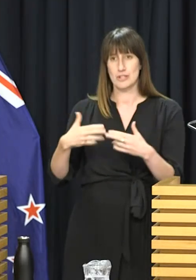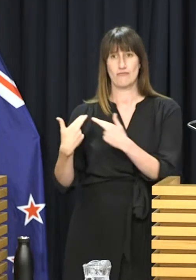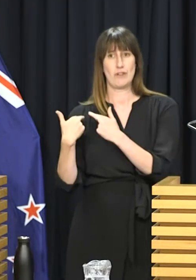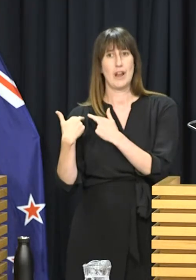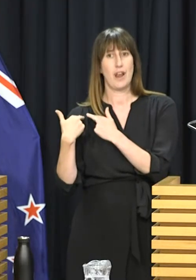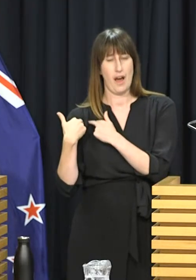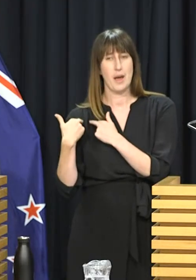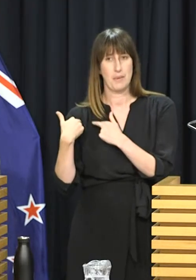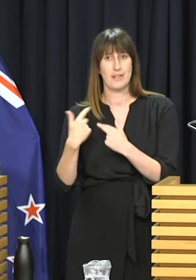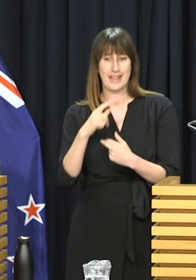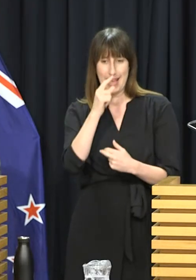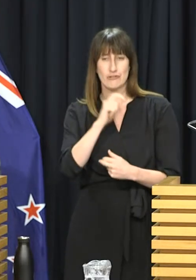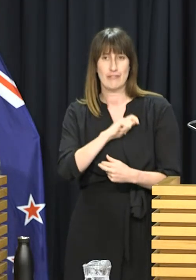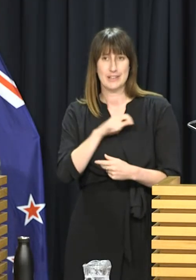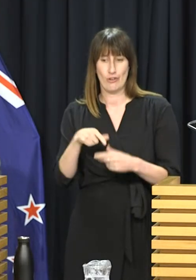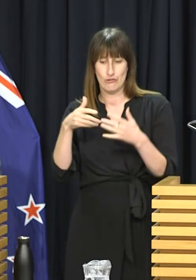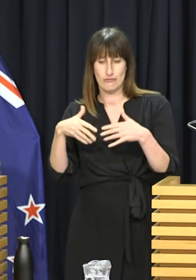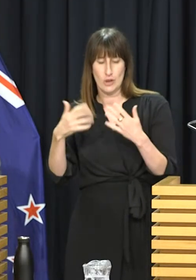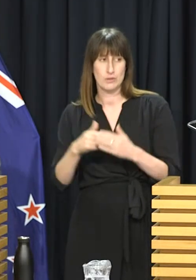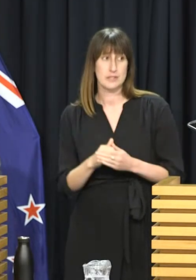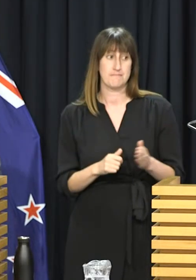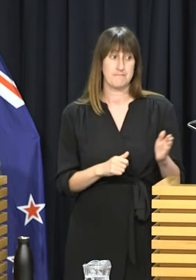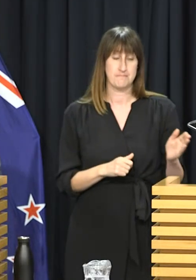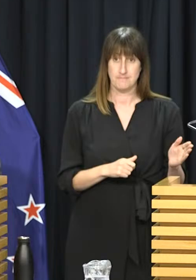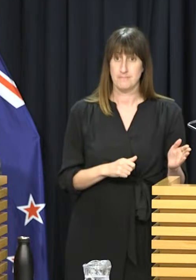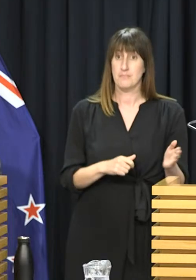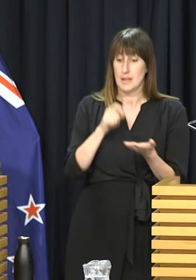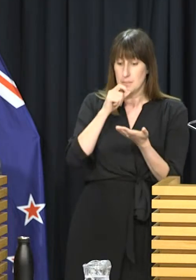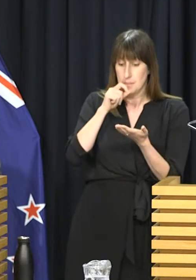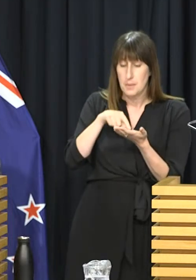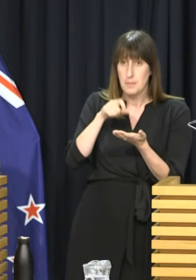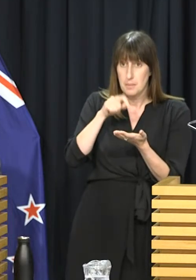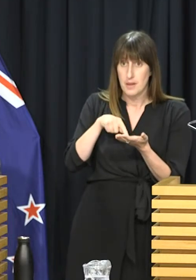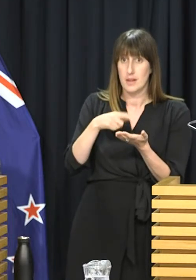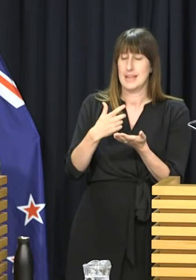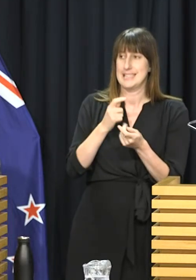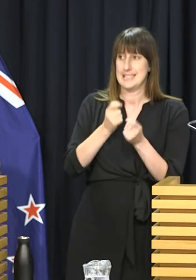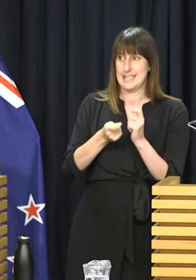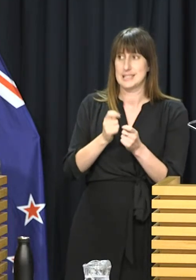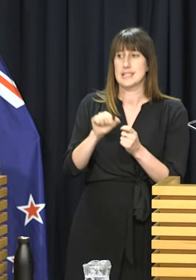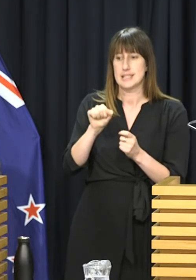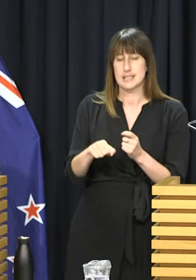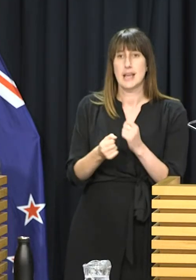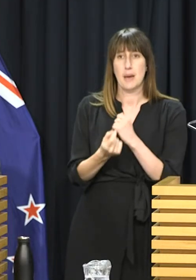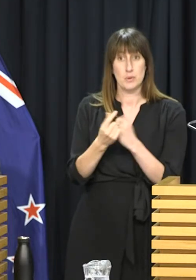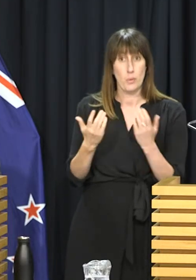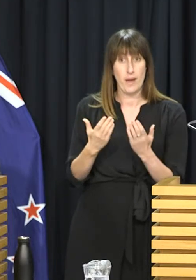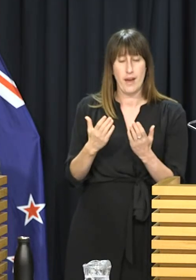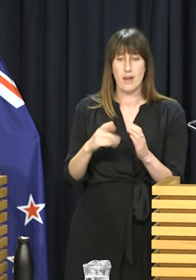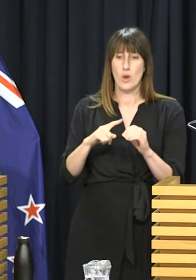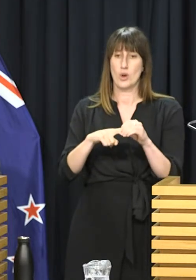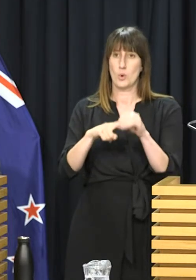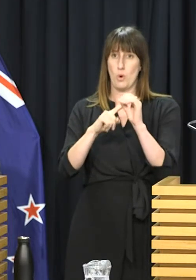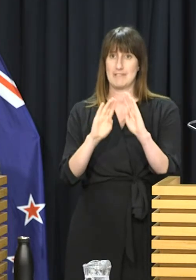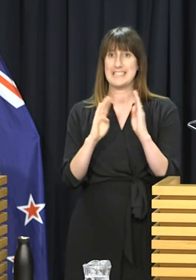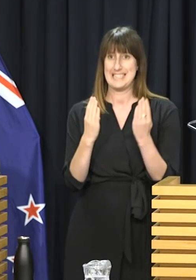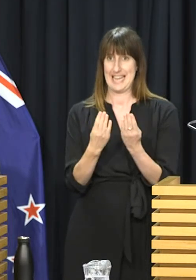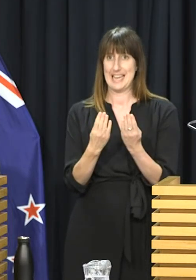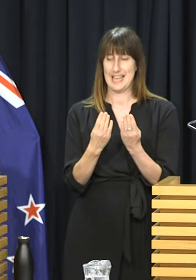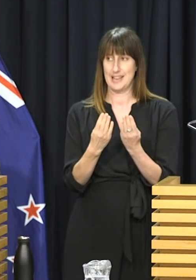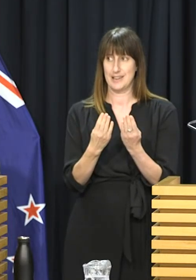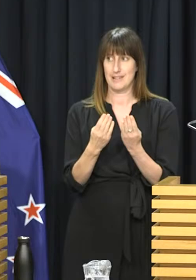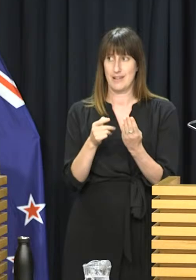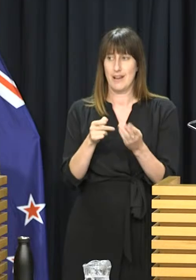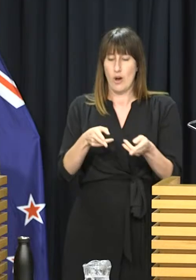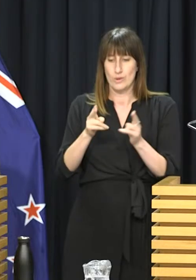at the moment, the saliva testing is happening at our quarantine facilities. It's available to staff and is being trialled there